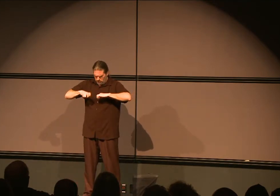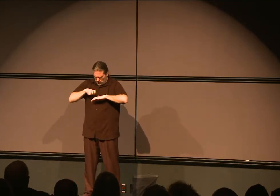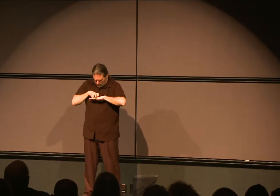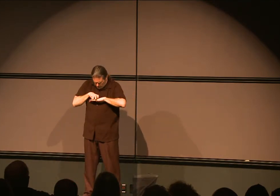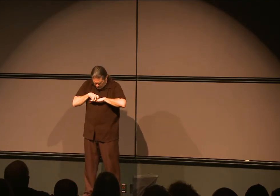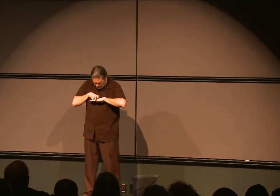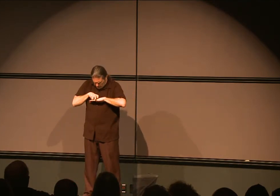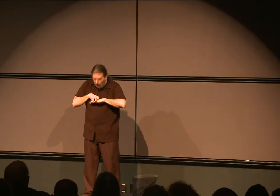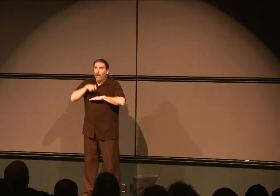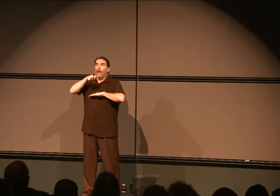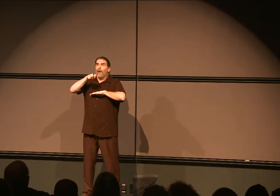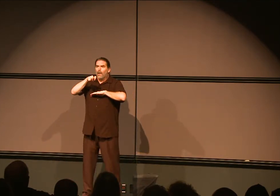Leaping down.